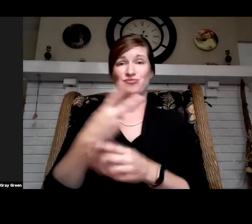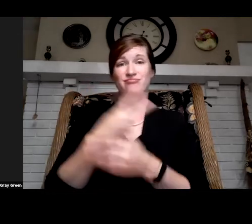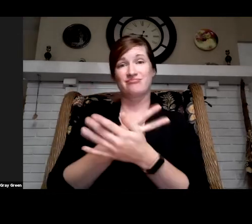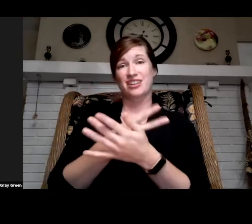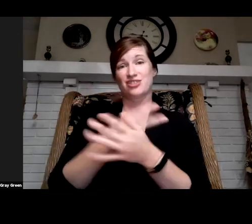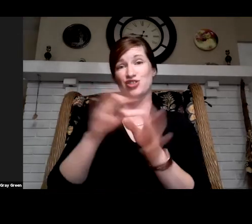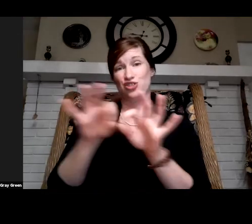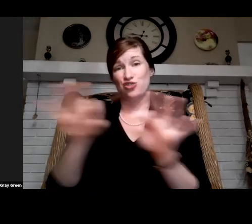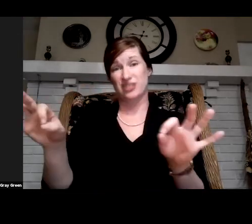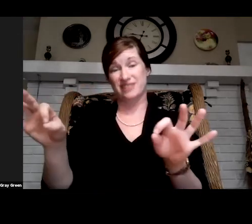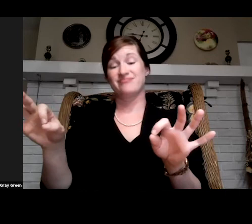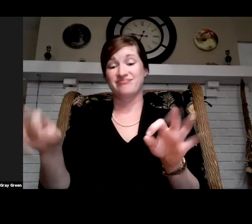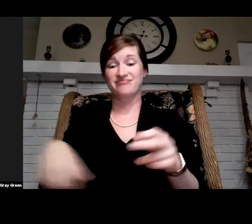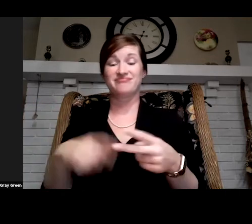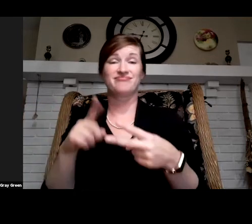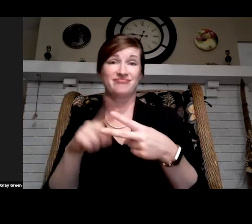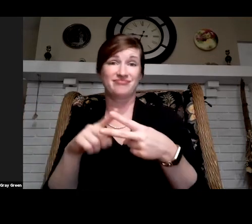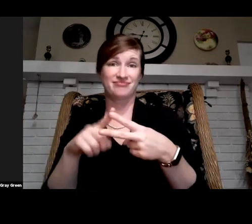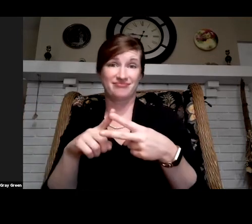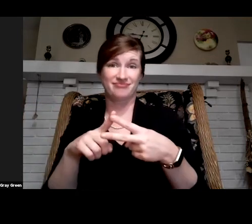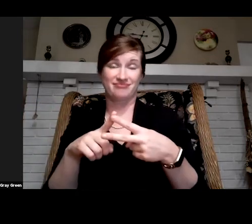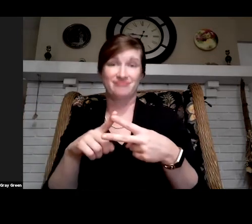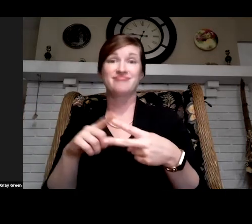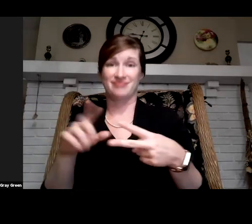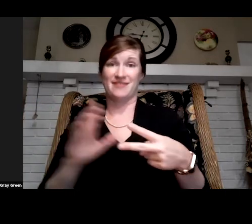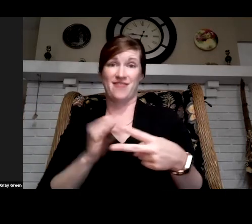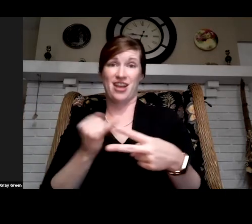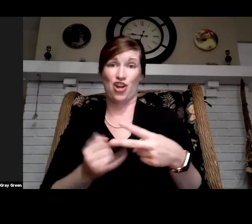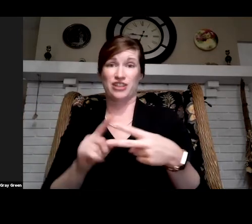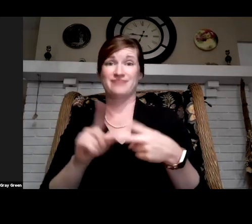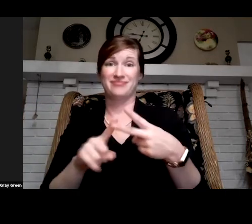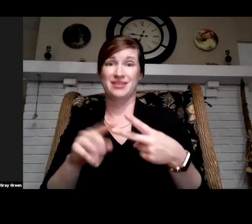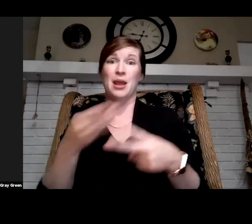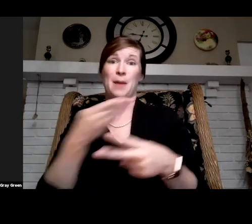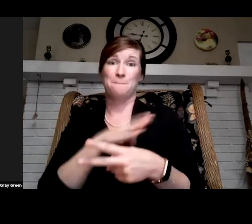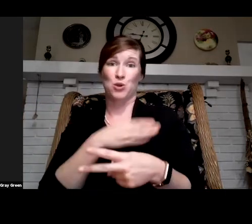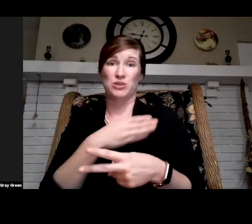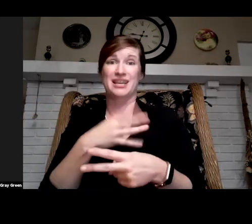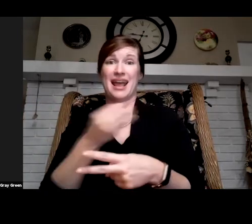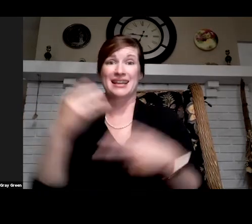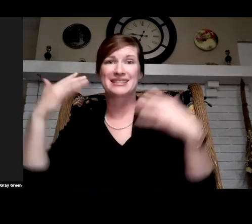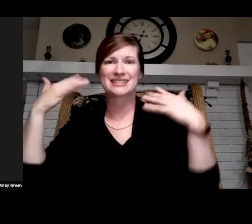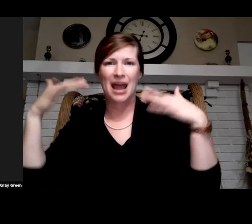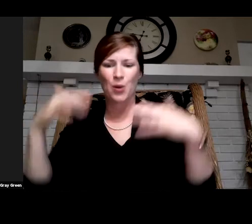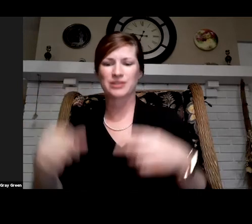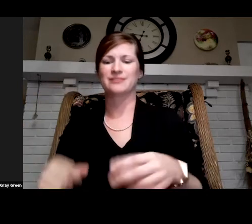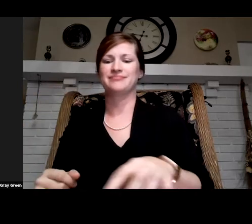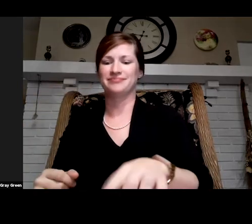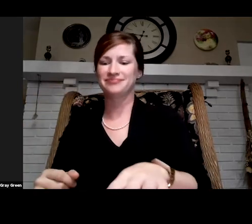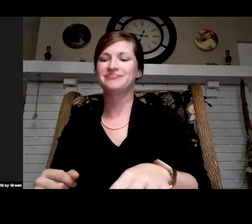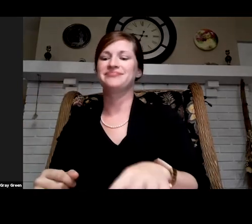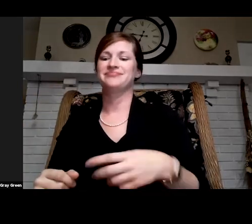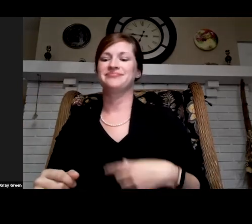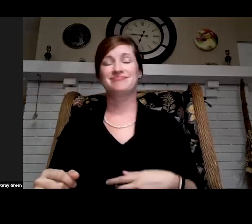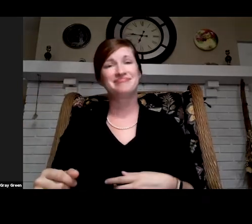And Christine has 2 Masters of Fine Arts degrees, one in visual art and the other